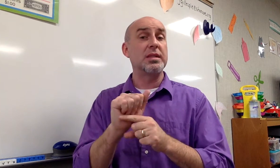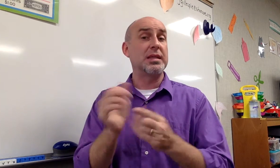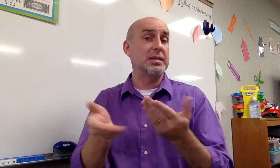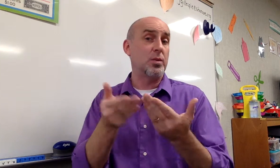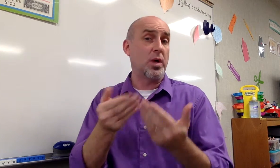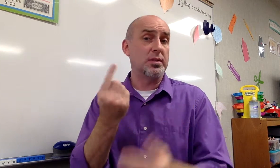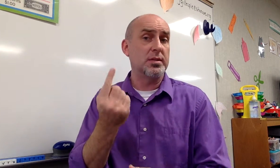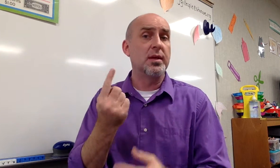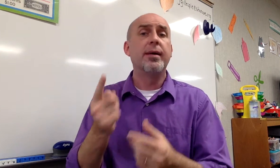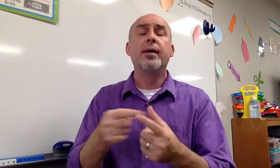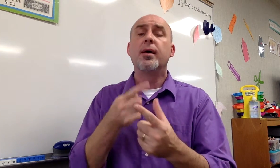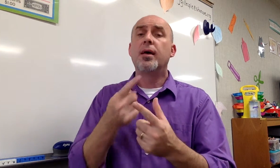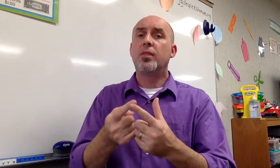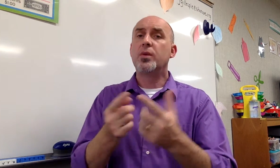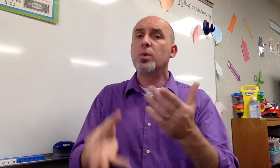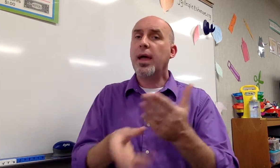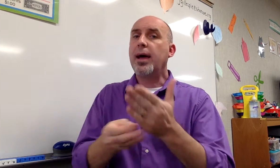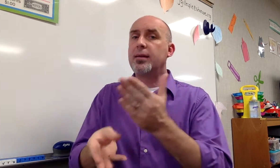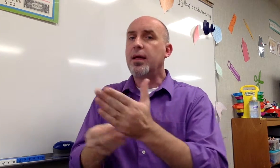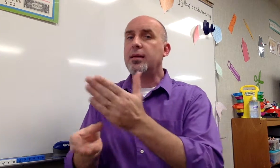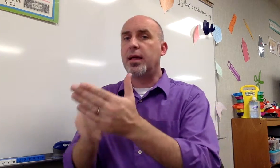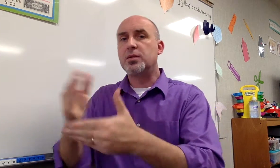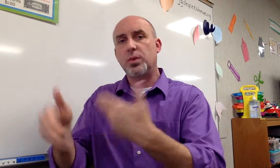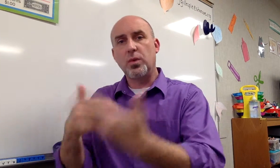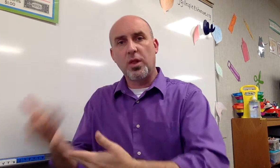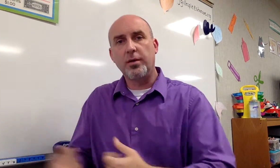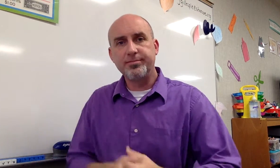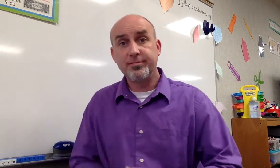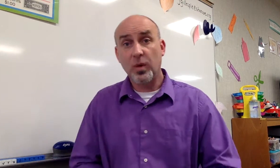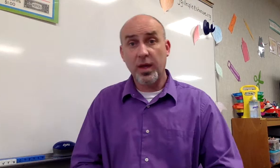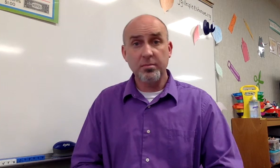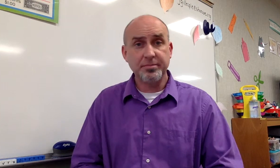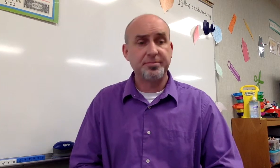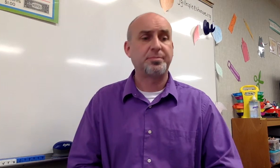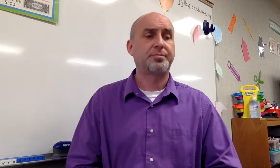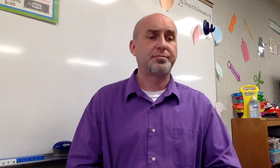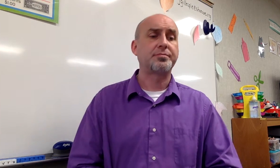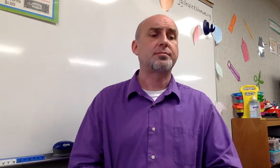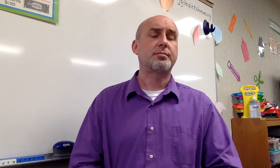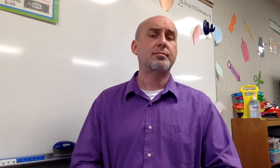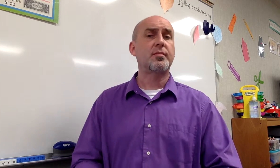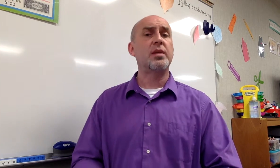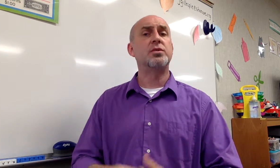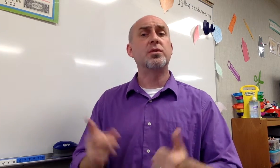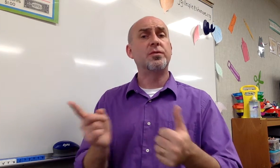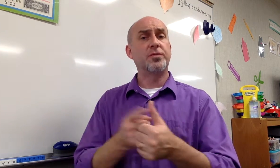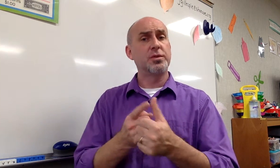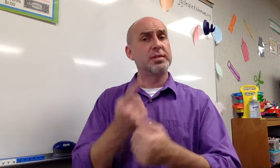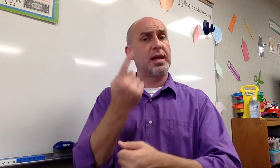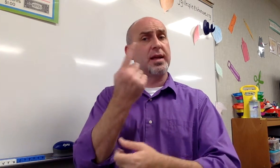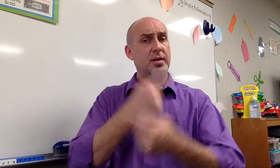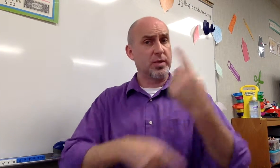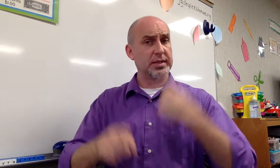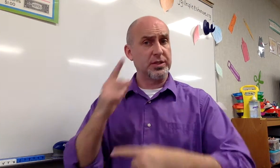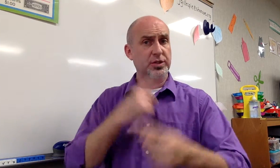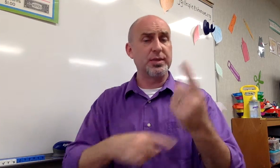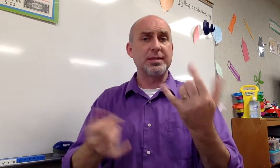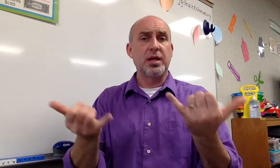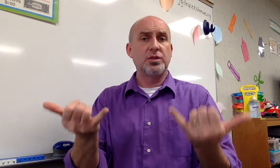easy ones, and then we'll add and add and add as we go along. Okay? So the first sign I want to teach you is